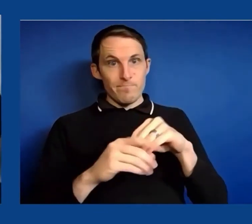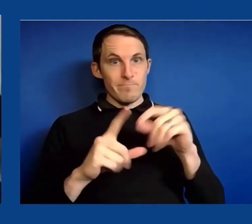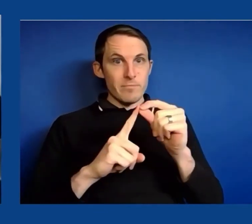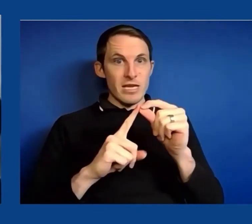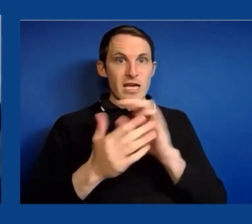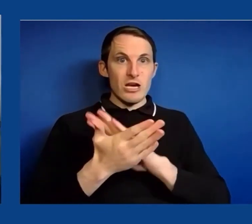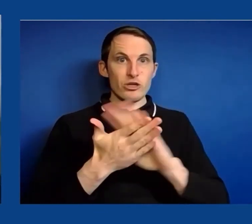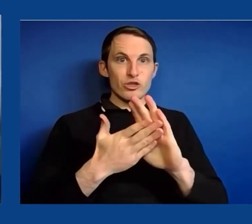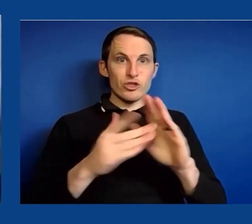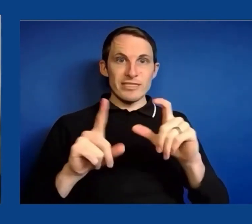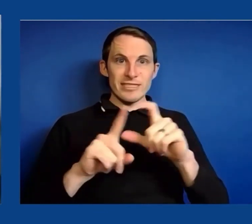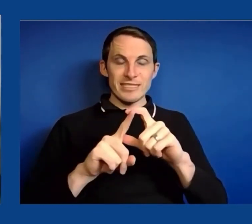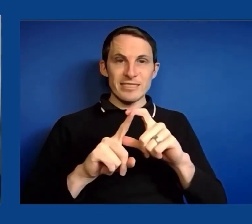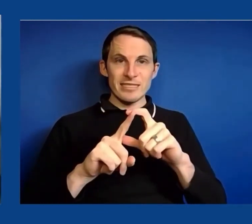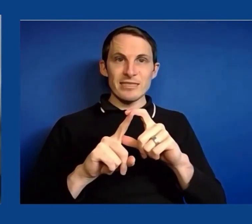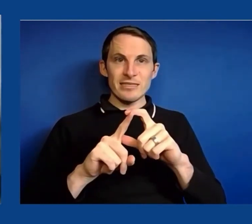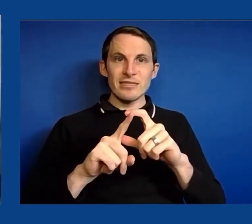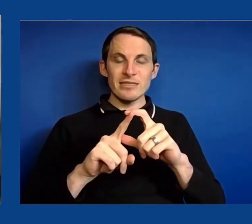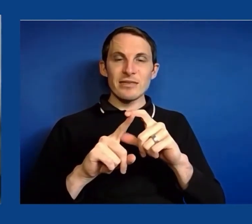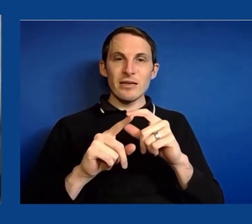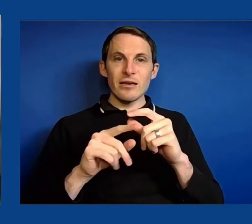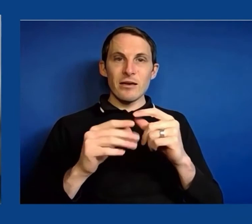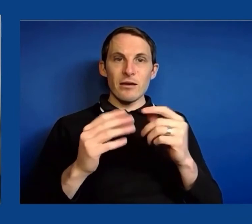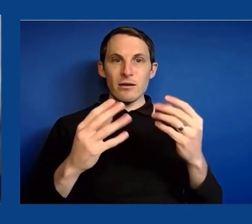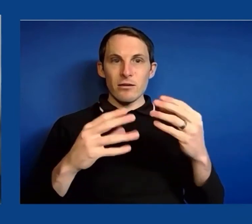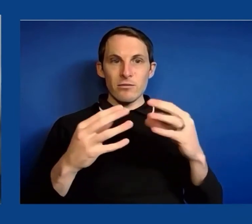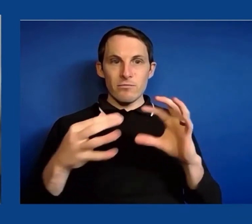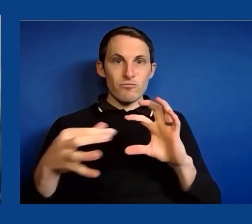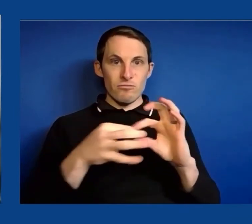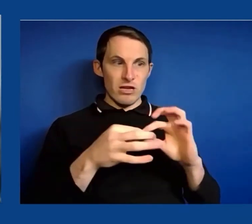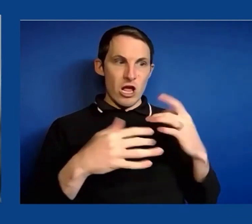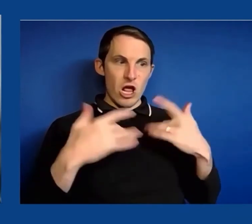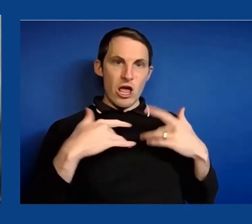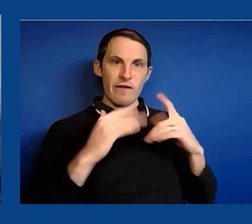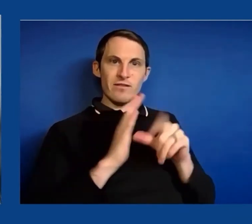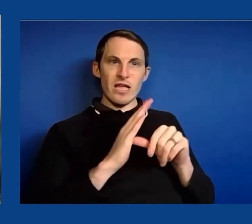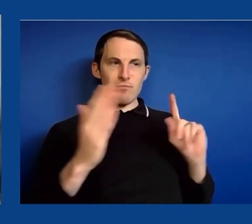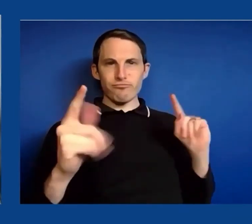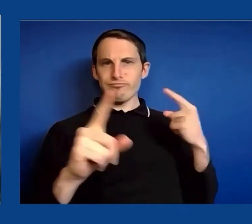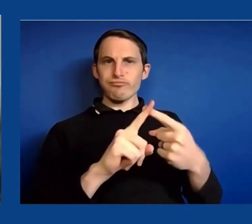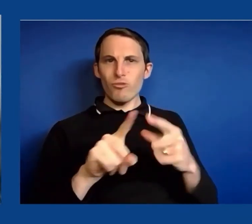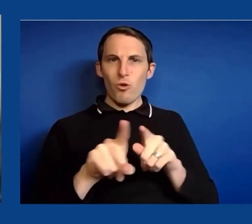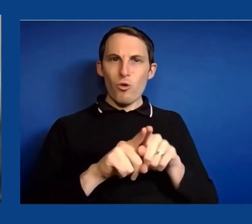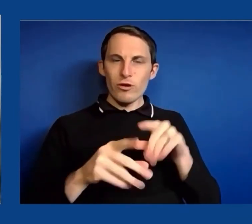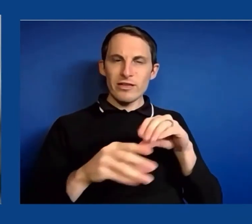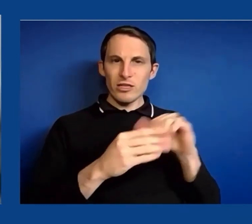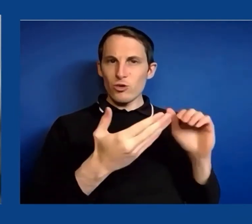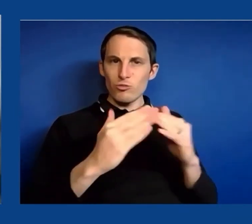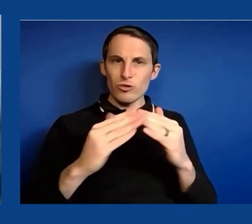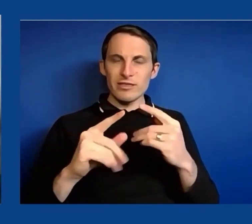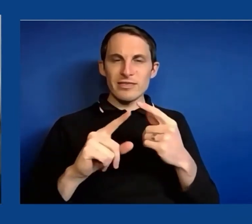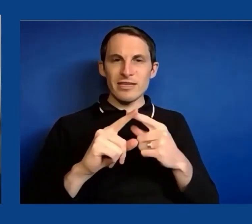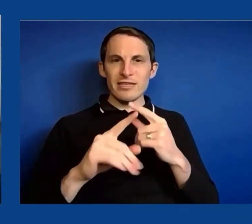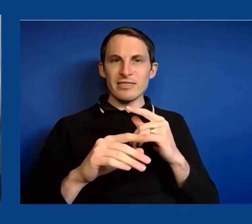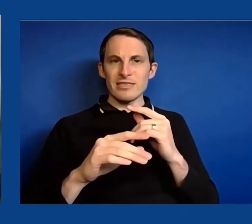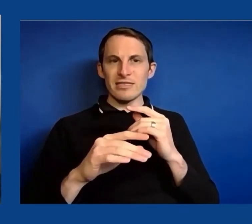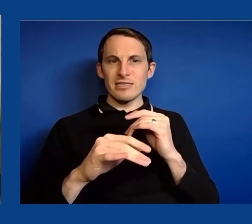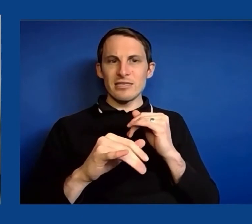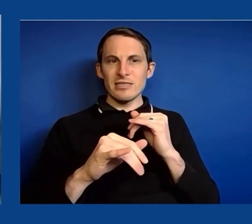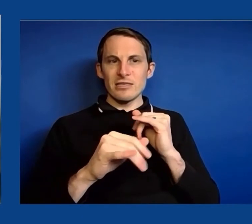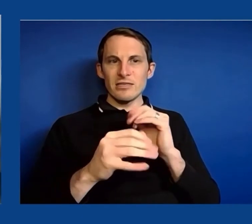on that lifetime of learning in your own community and outside of the institutional context? What kind